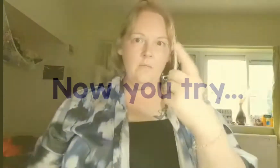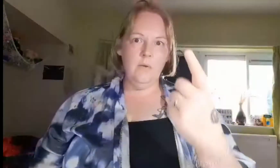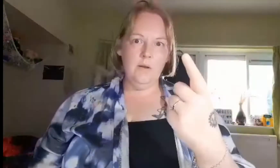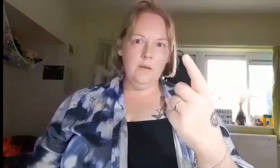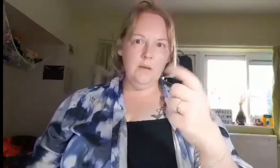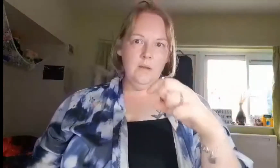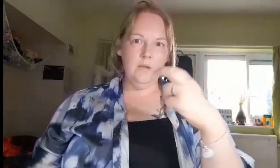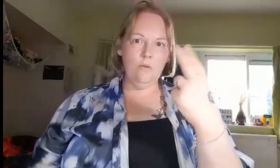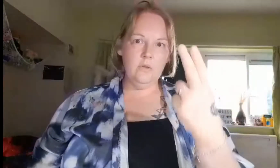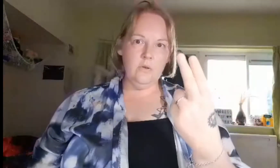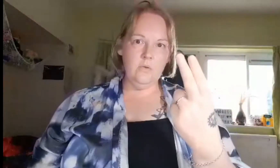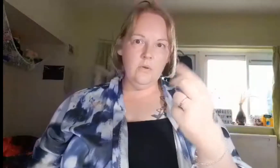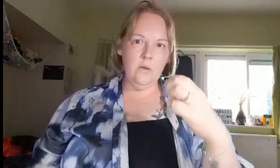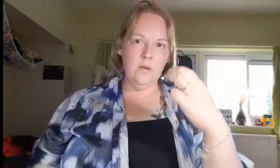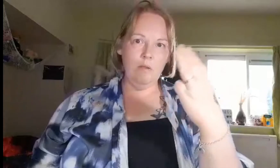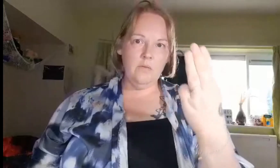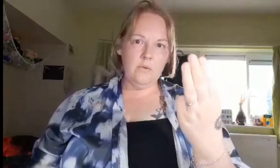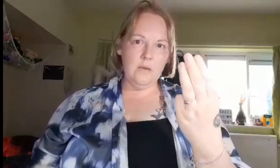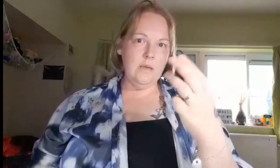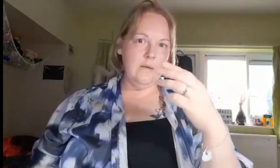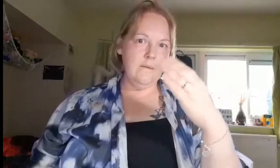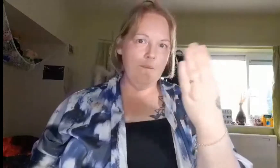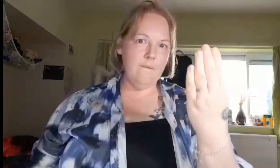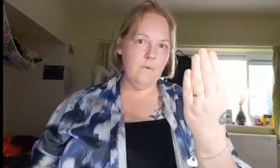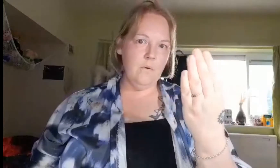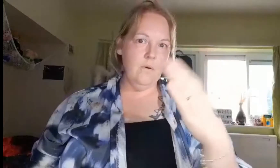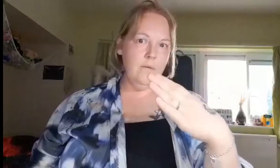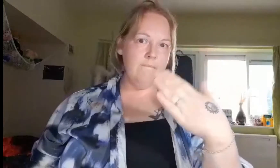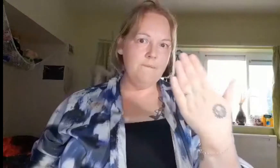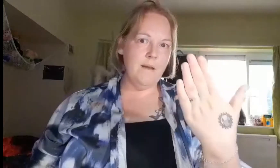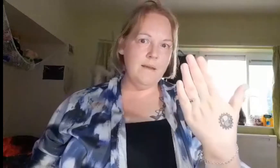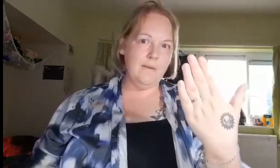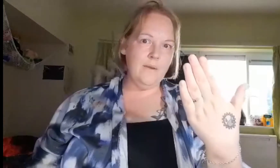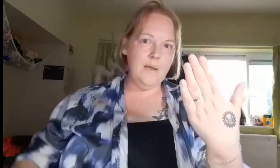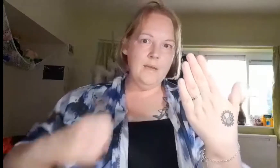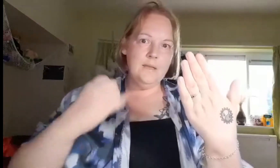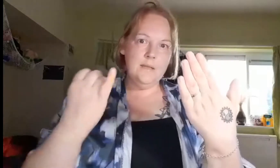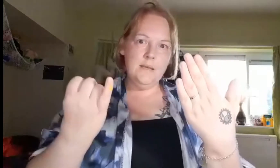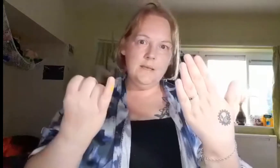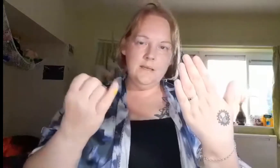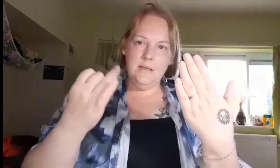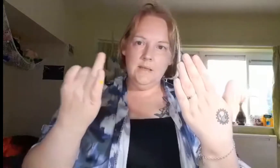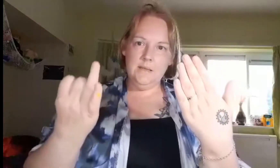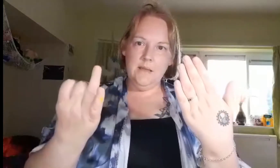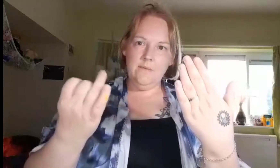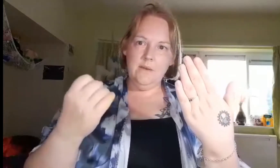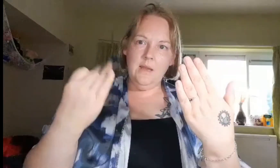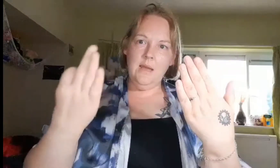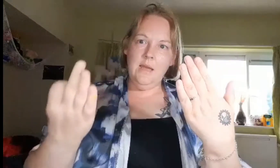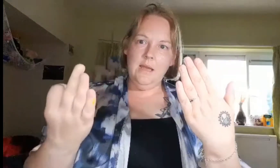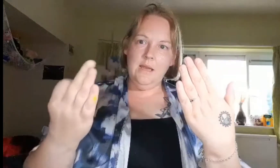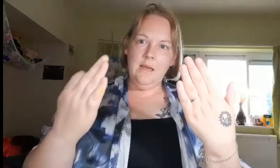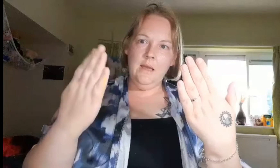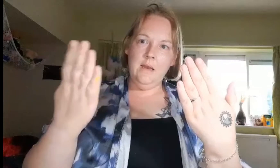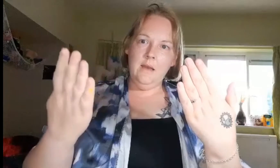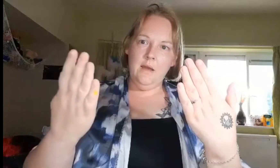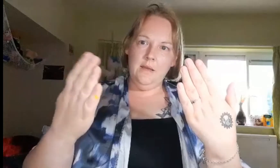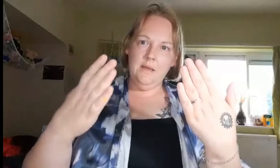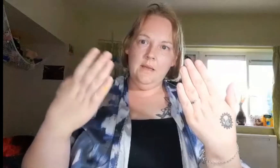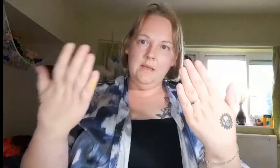1, 2, 3, 4, 5, 6, 7, 8, 9,